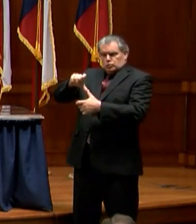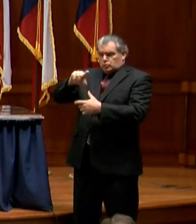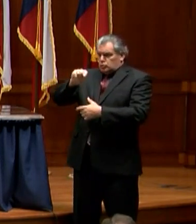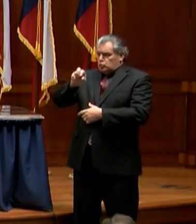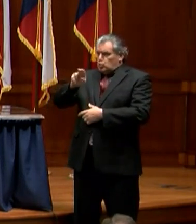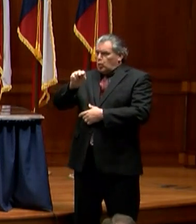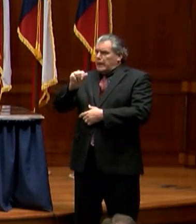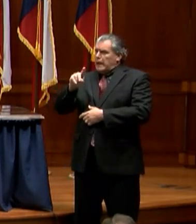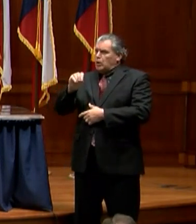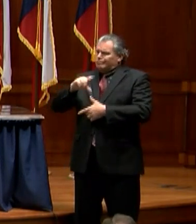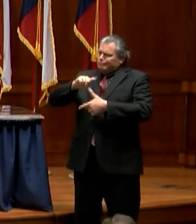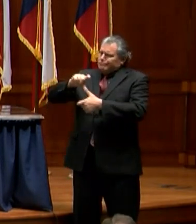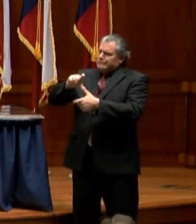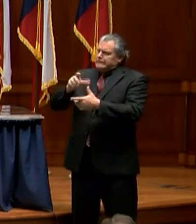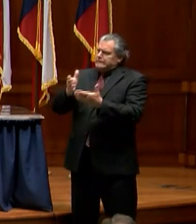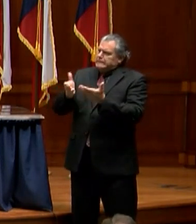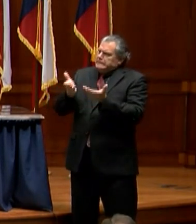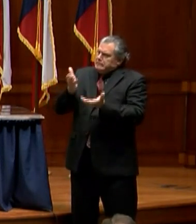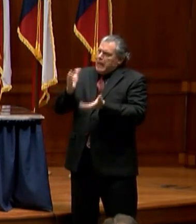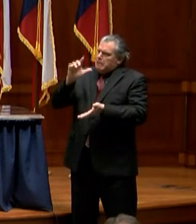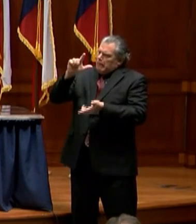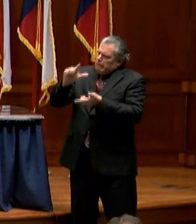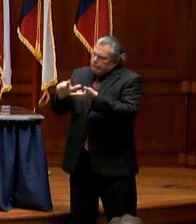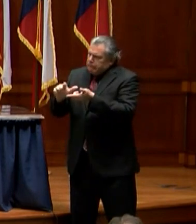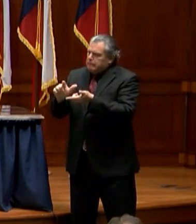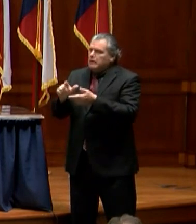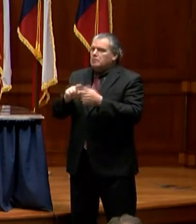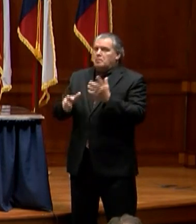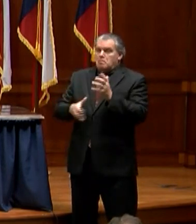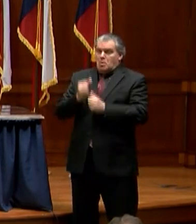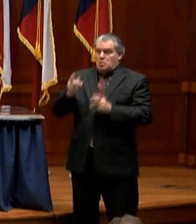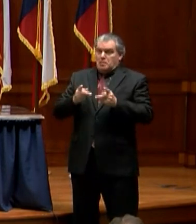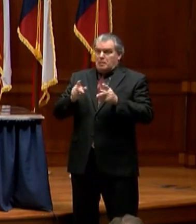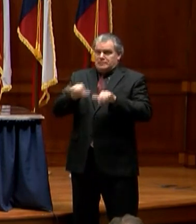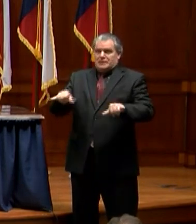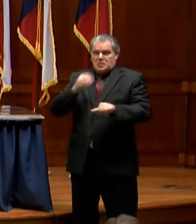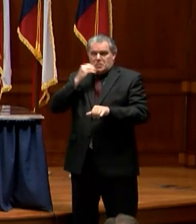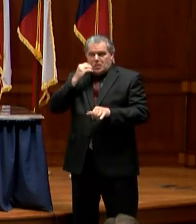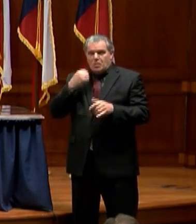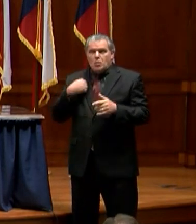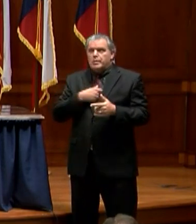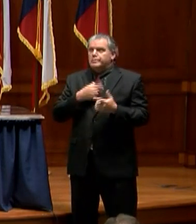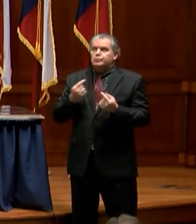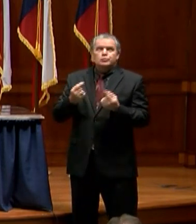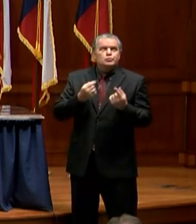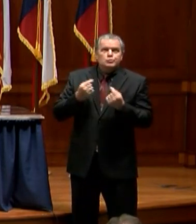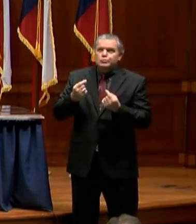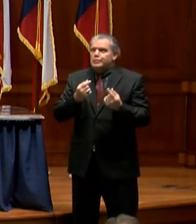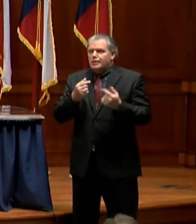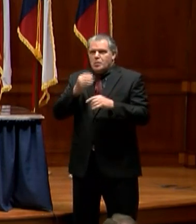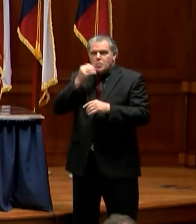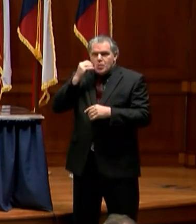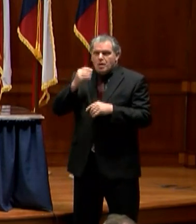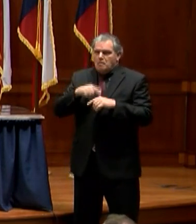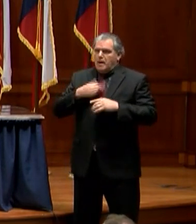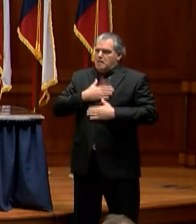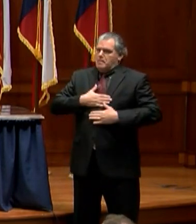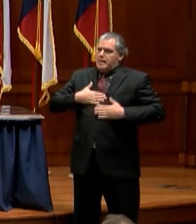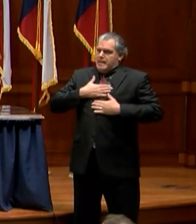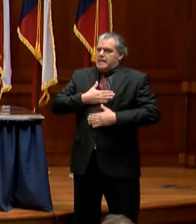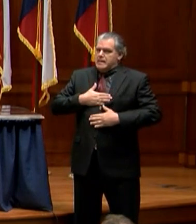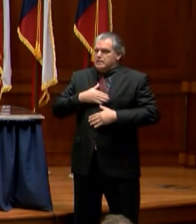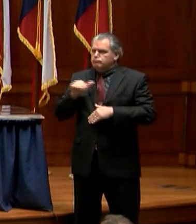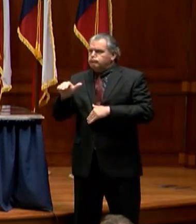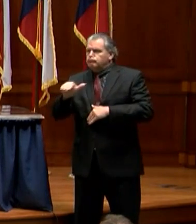need everybody to pay attention. Most of us are home now. Most of us are trying to find things to do in the middle of the day to take away our time. But please get the message out